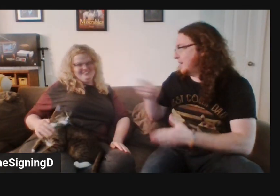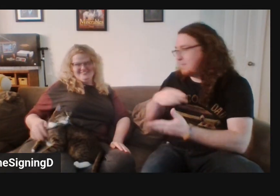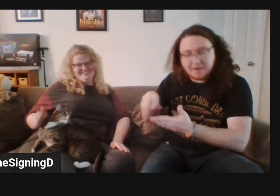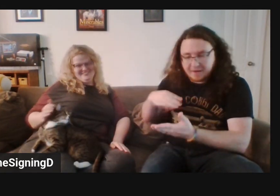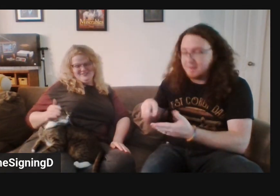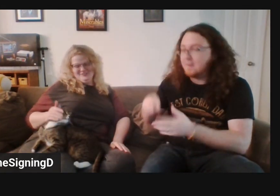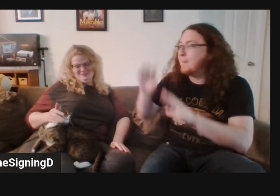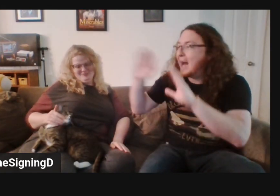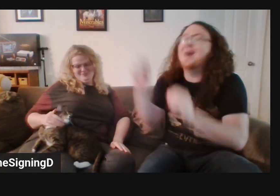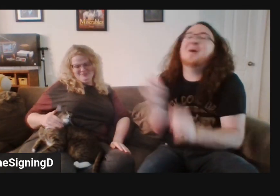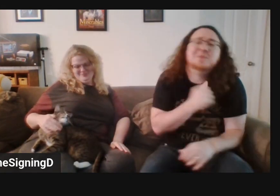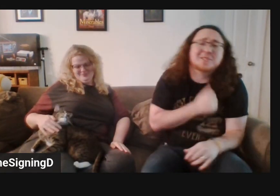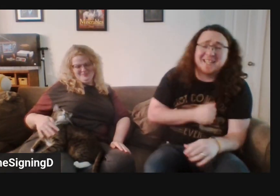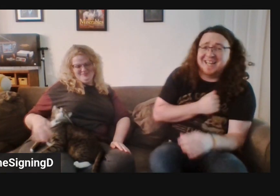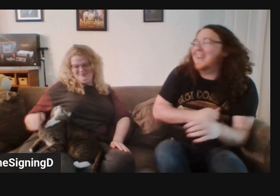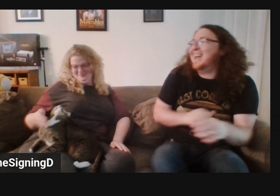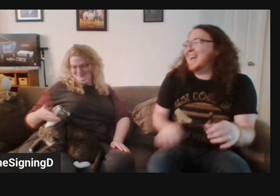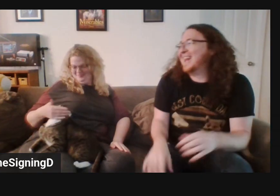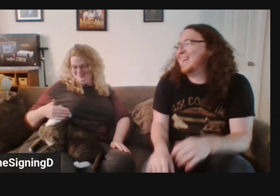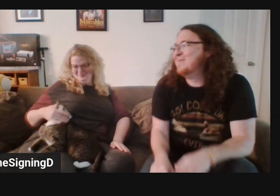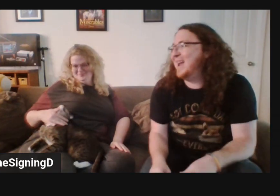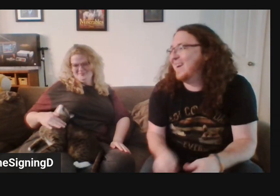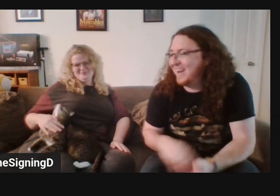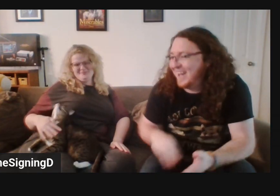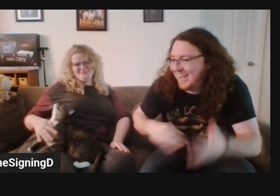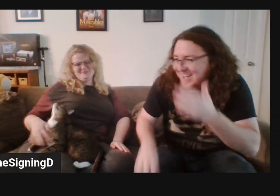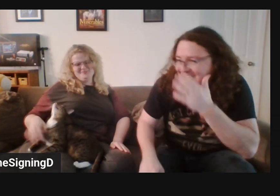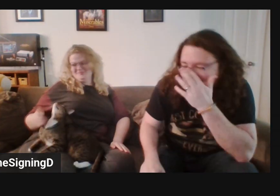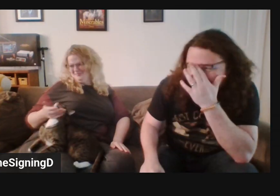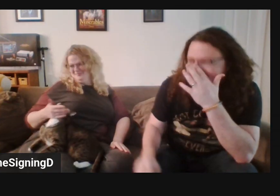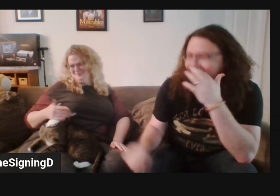yours, Mary. But no, I'm just kidding.